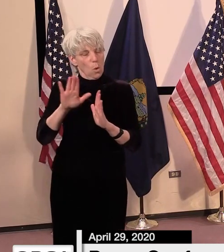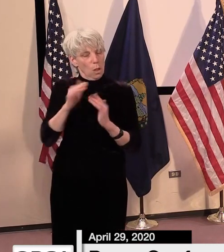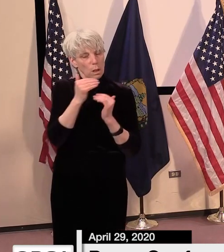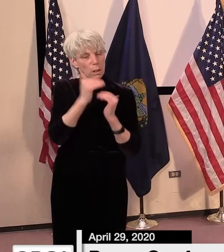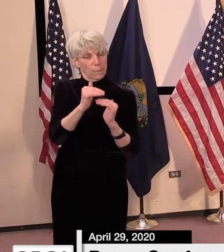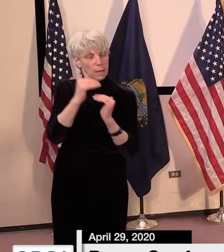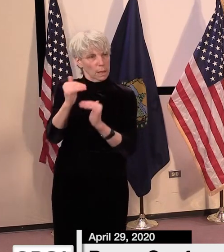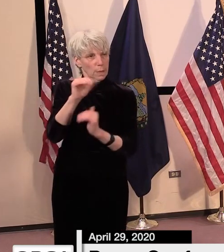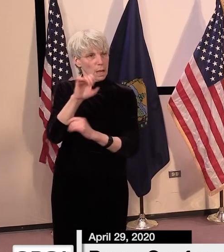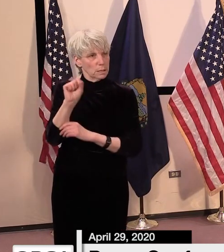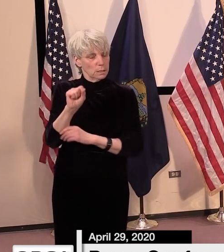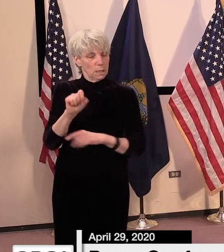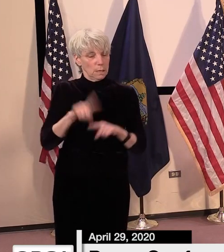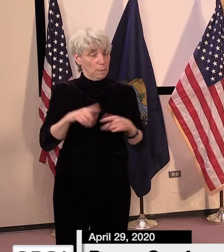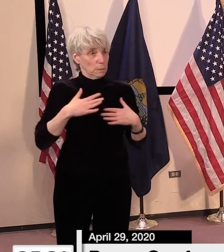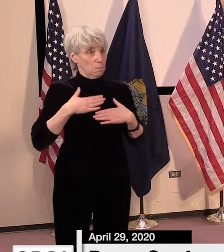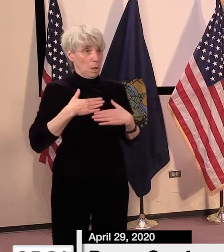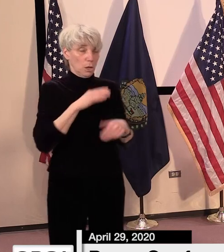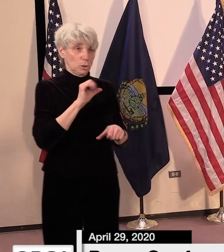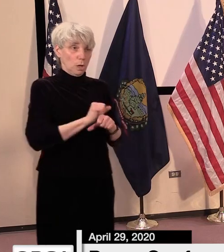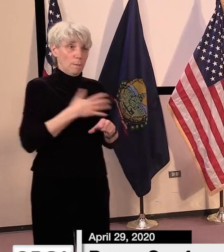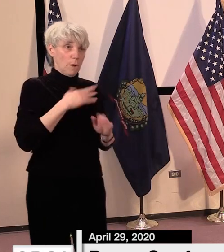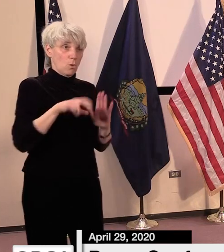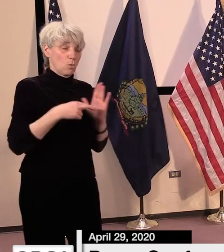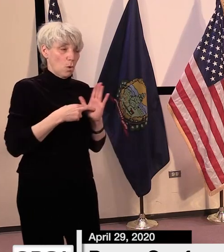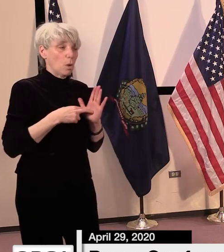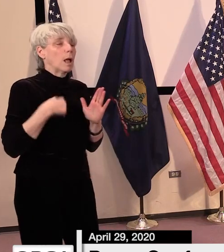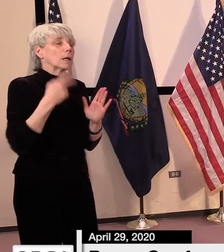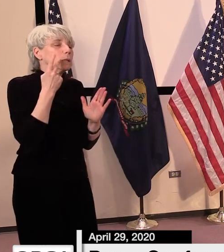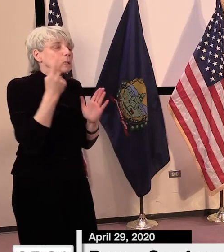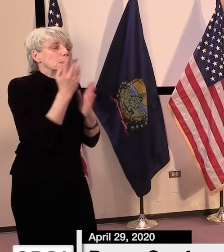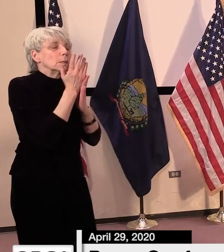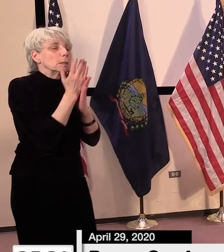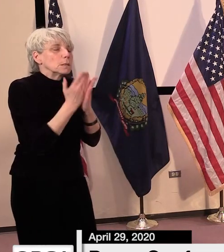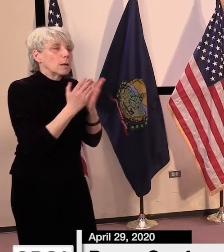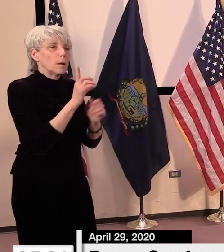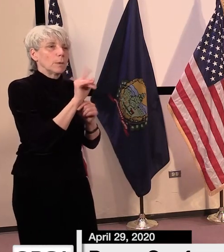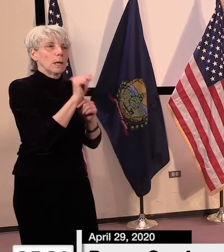to specific data that they need to perform that function.